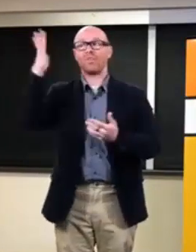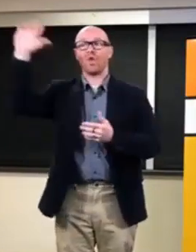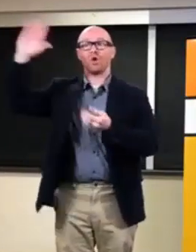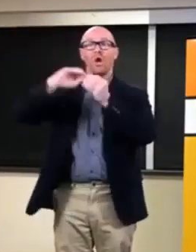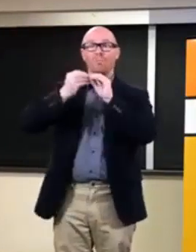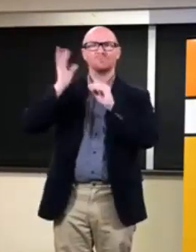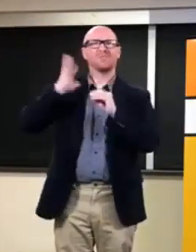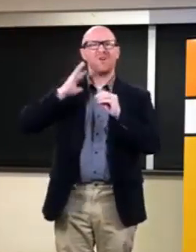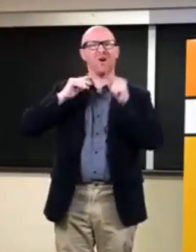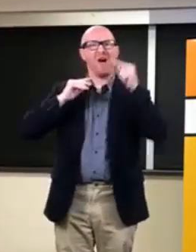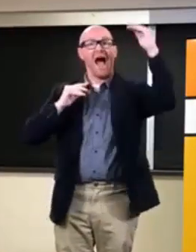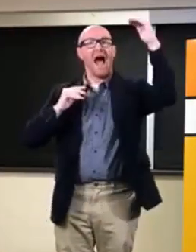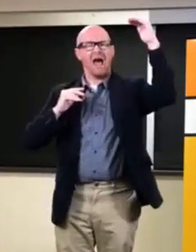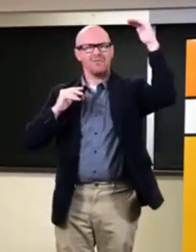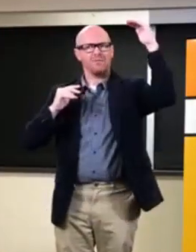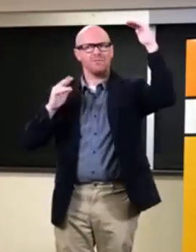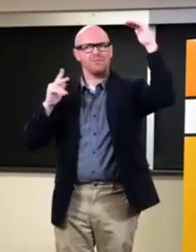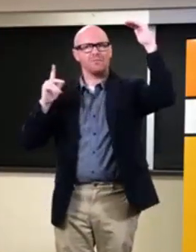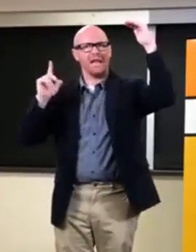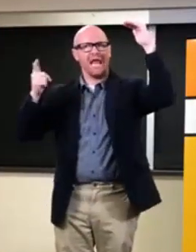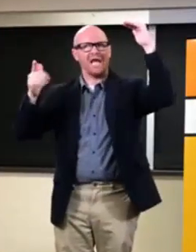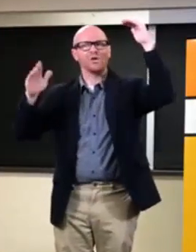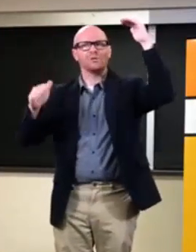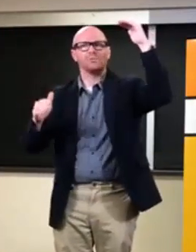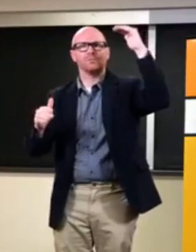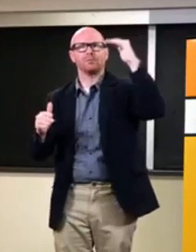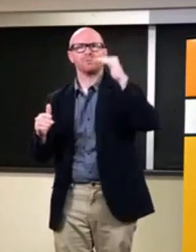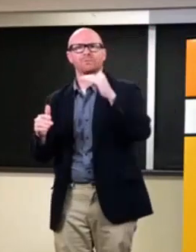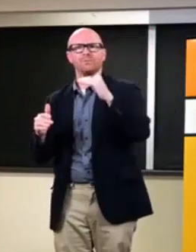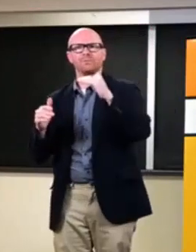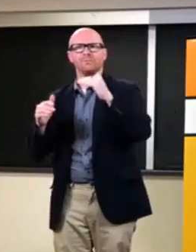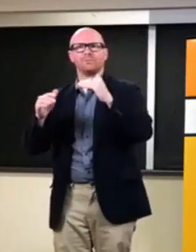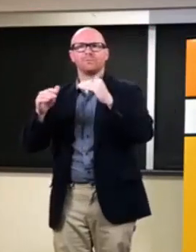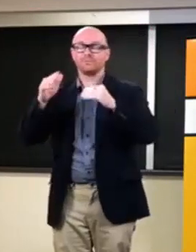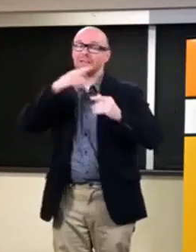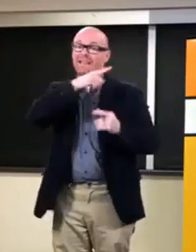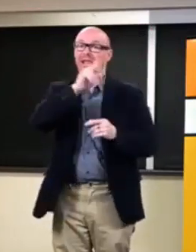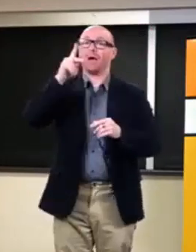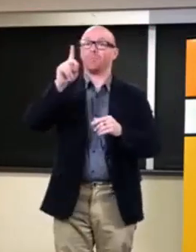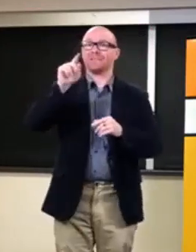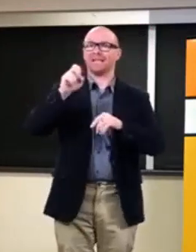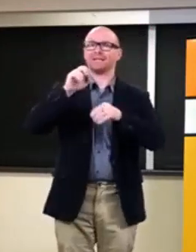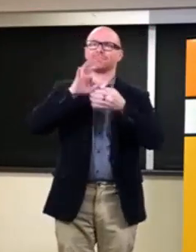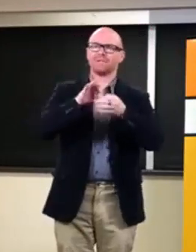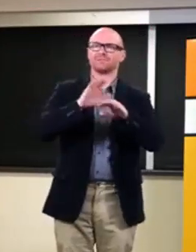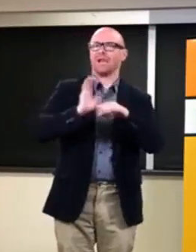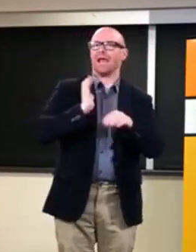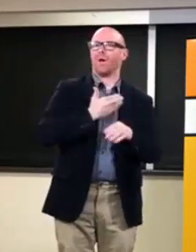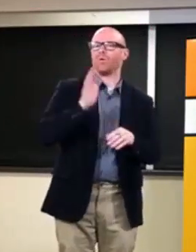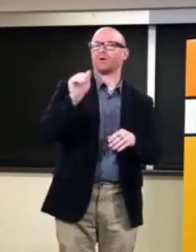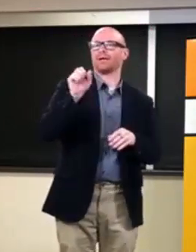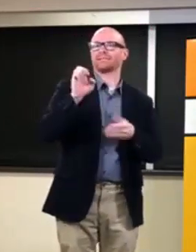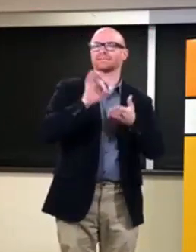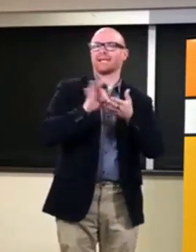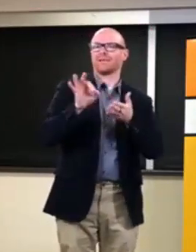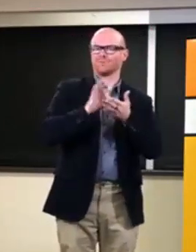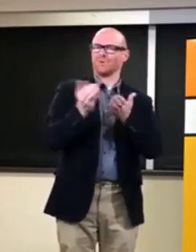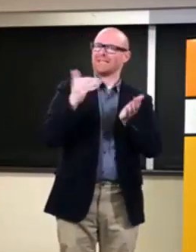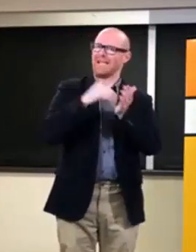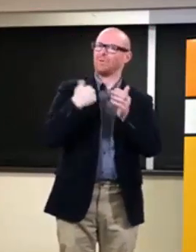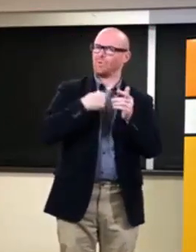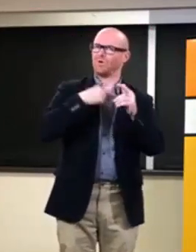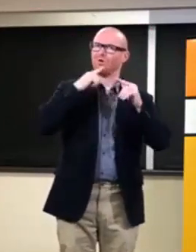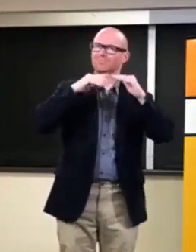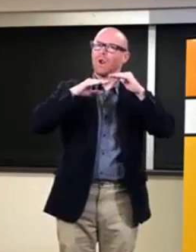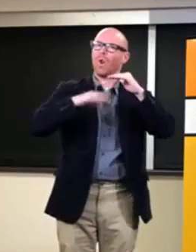of Washington model bring down the projected number of deaths? So they update that based on our case counts. So we're still showing a